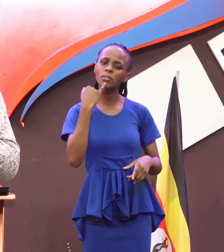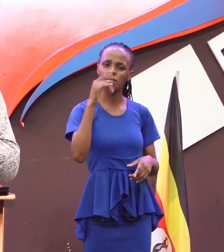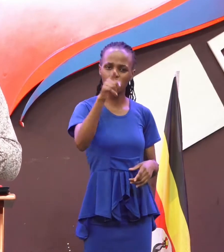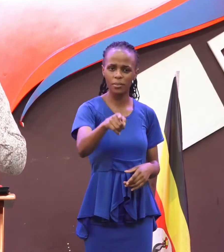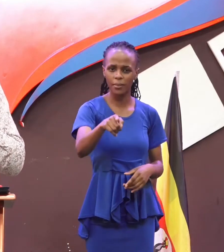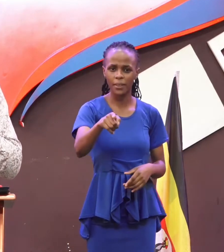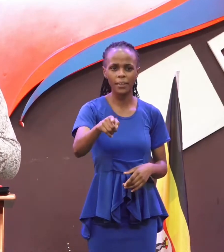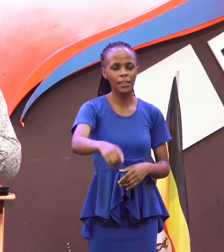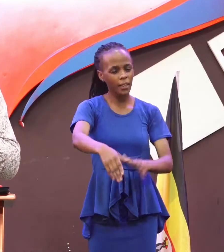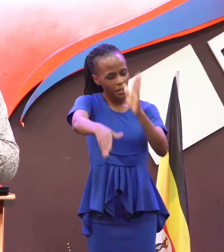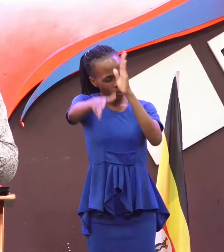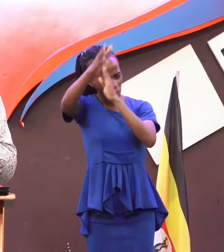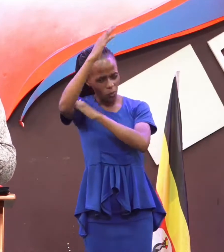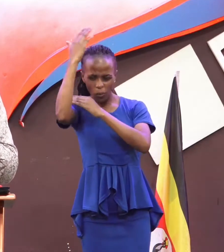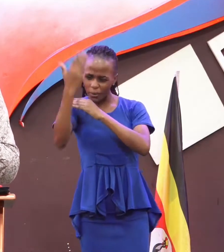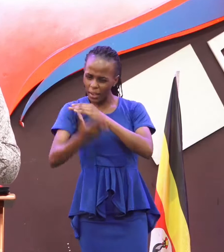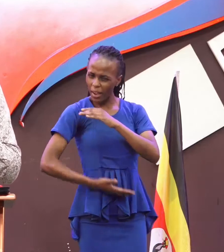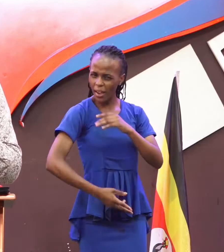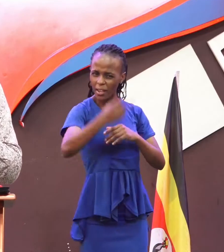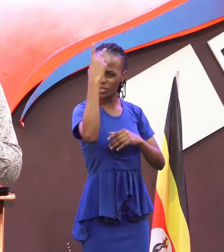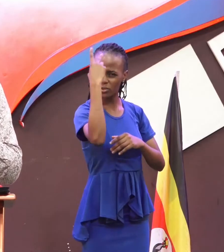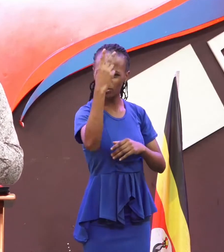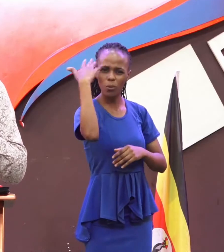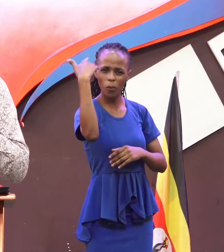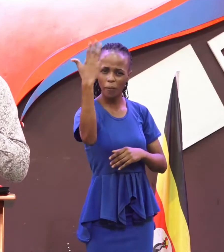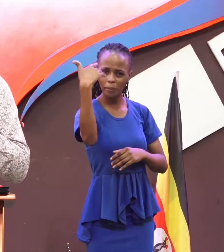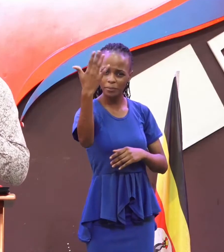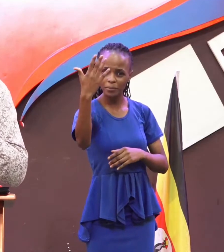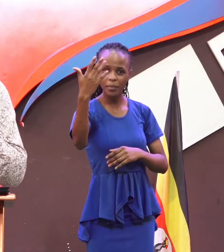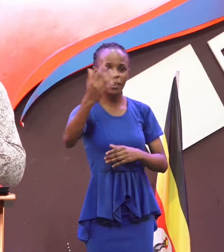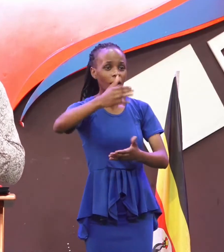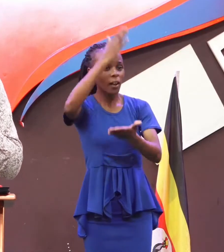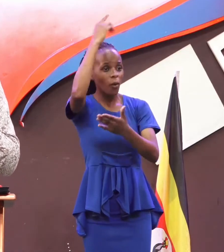tell you that Jesus has two arms.